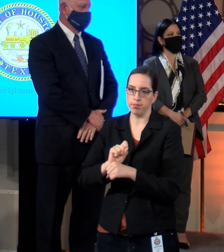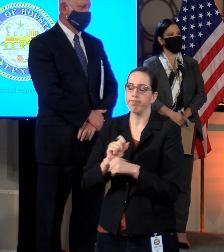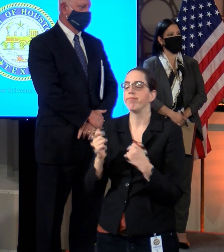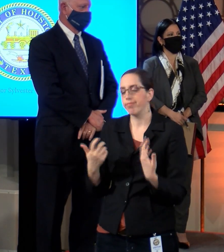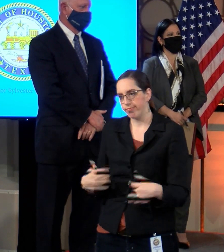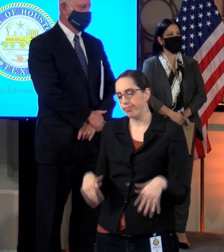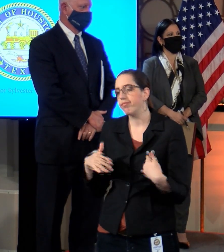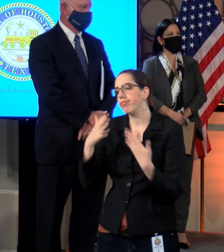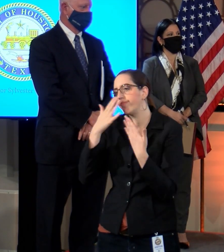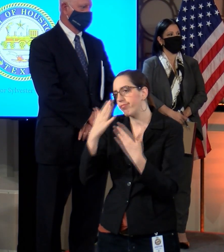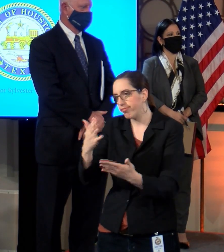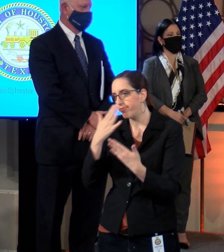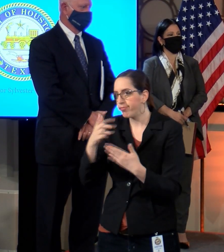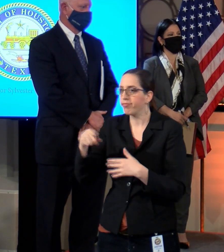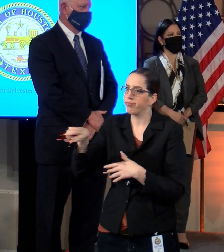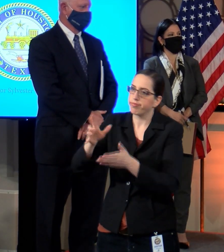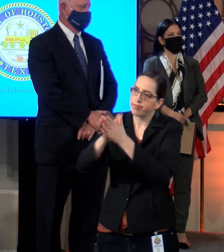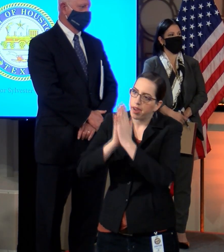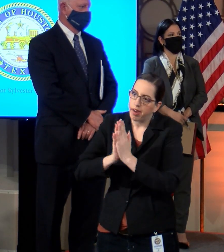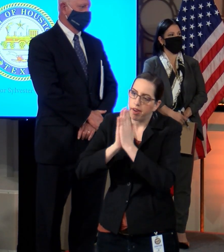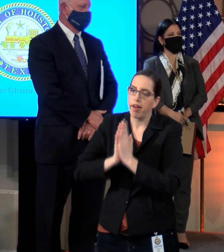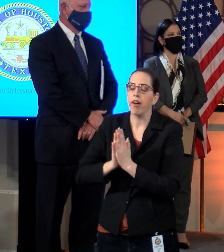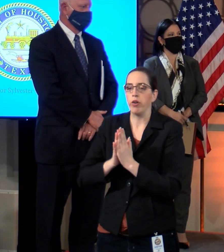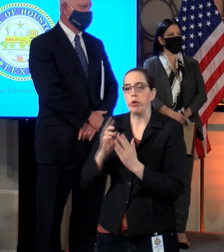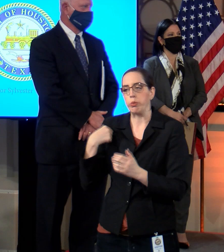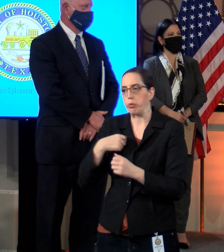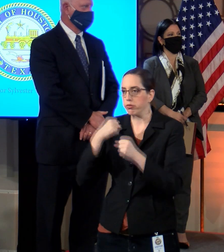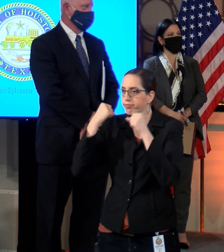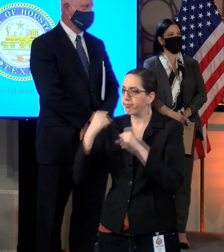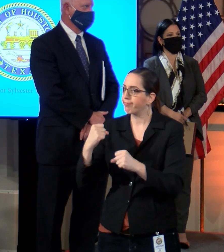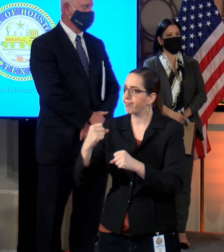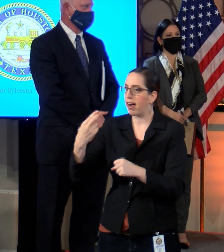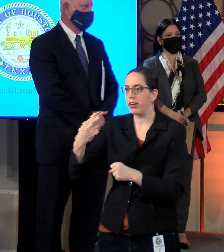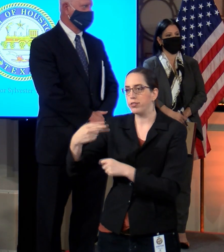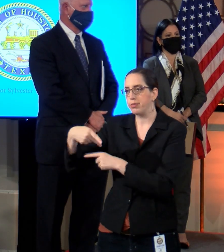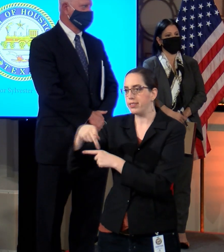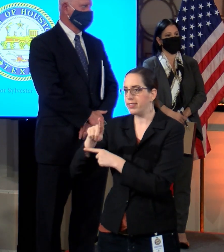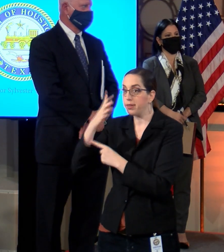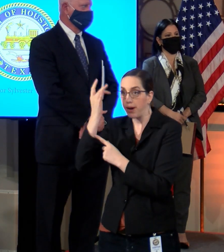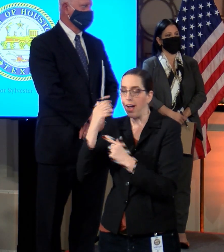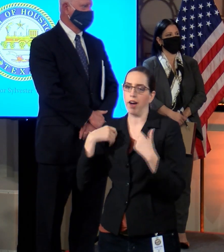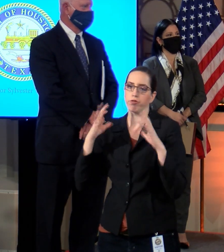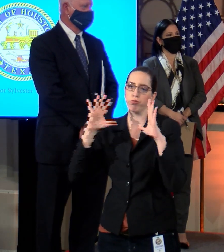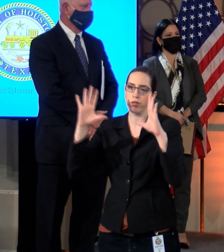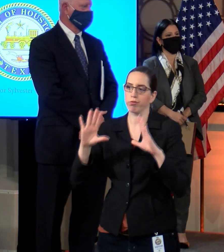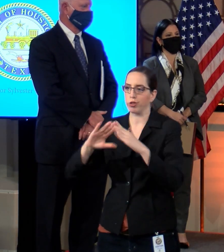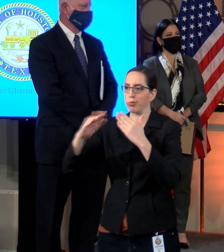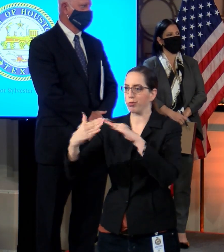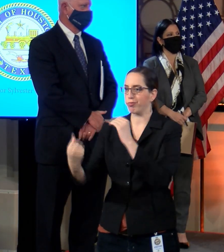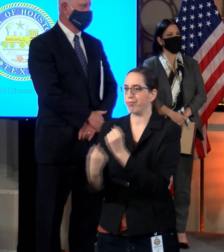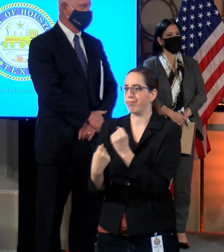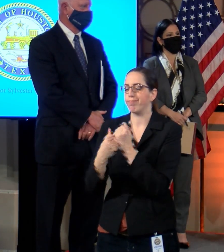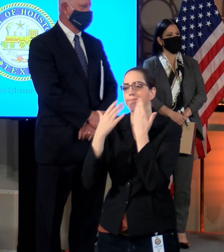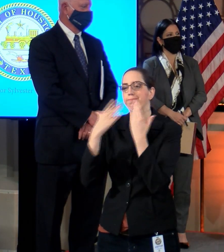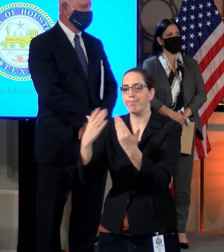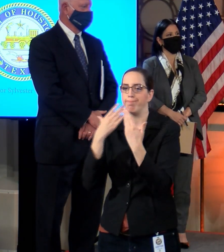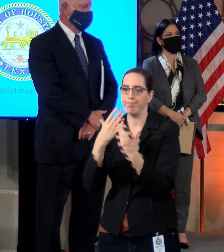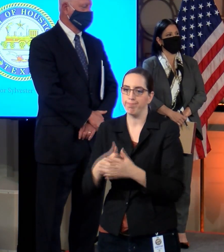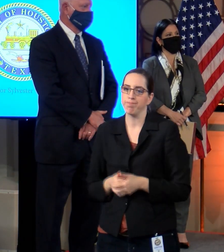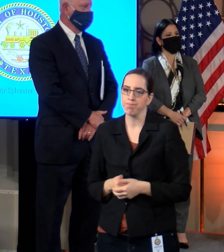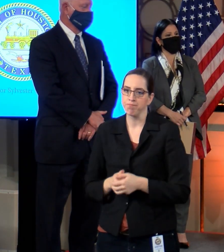for all the prayers, and we're standing strong in HPD because of our great community. Thank y'all.